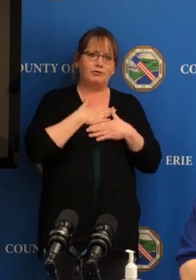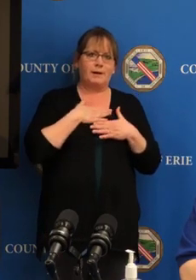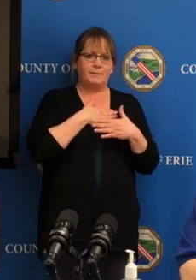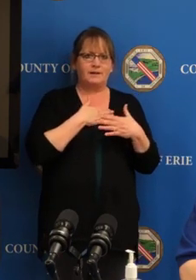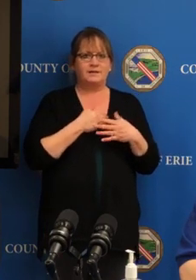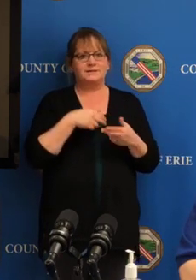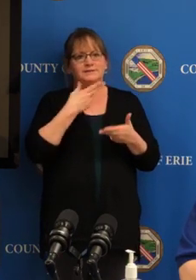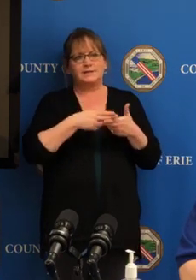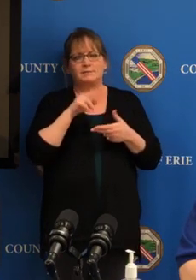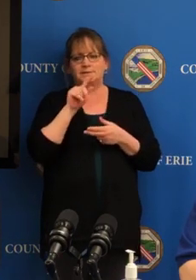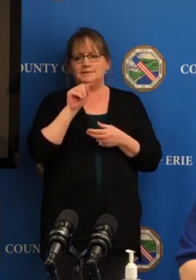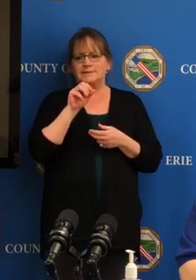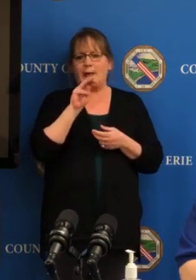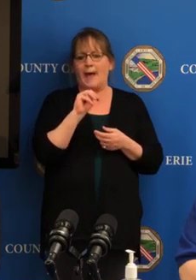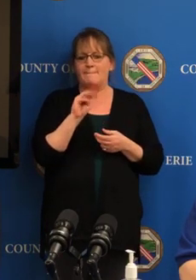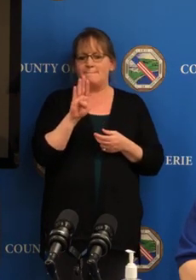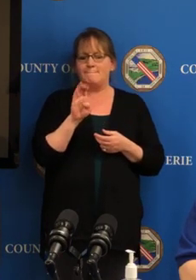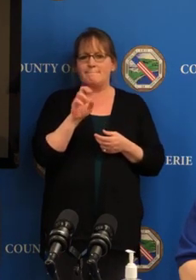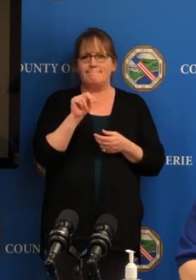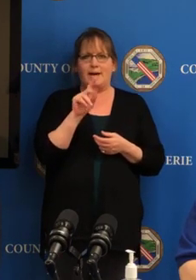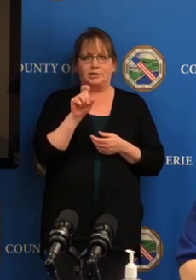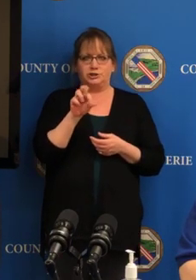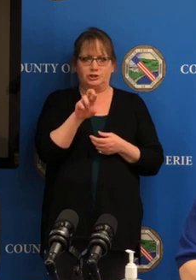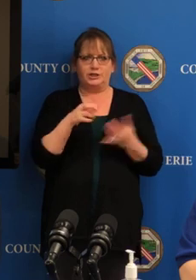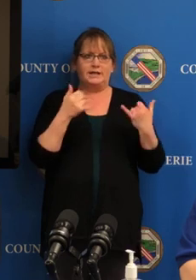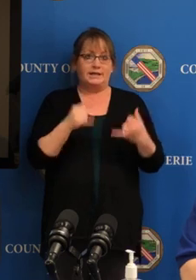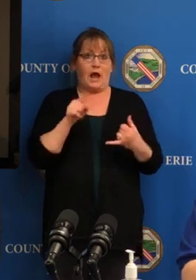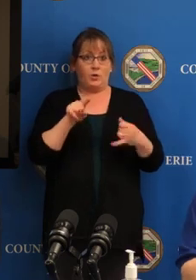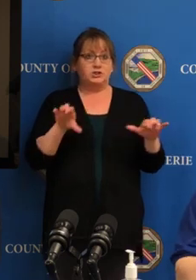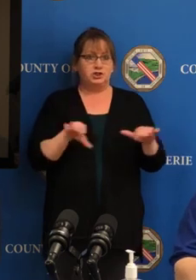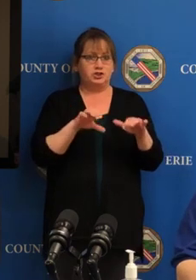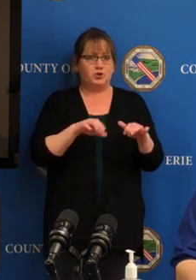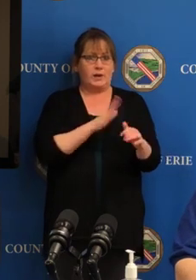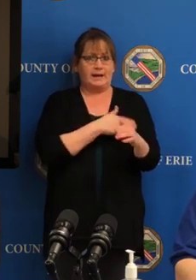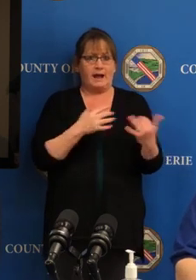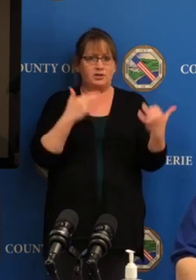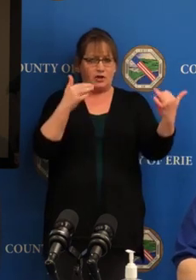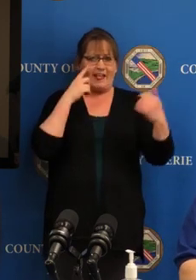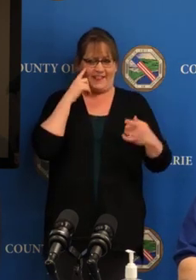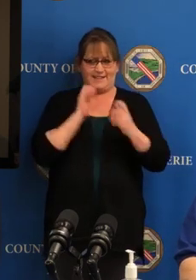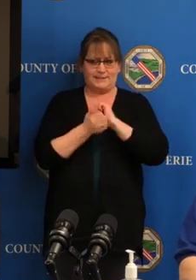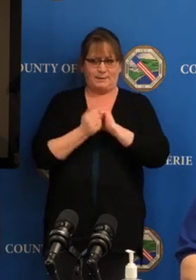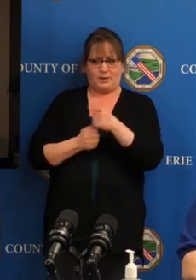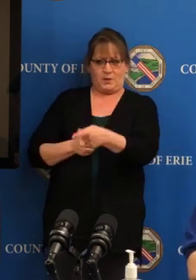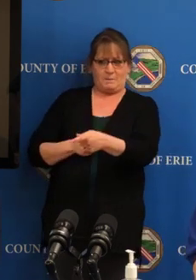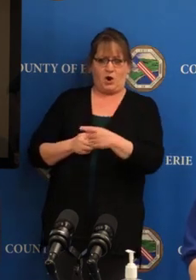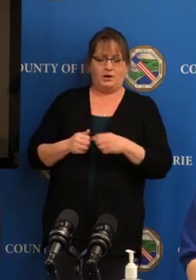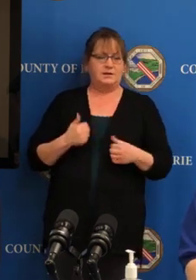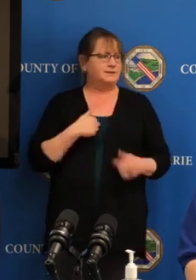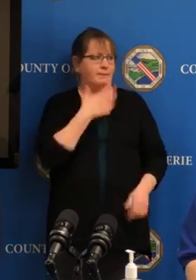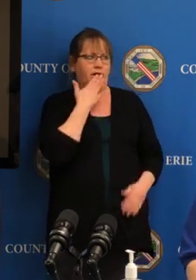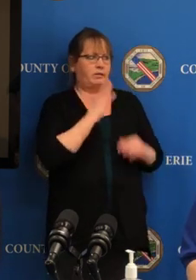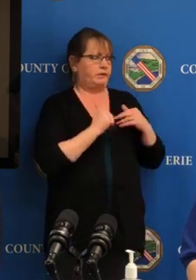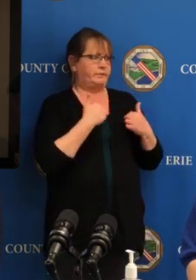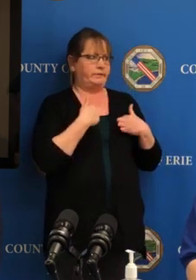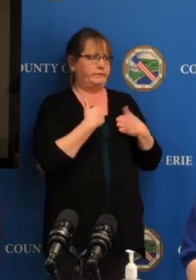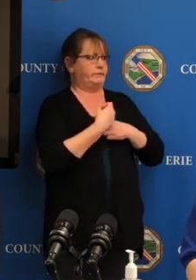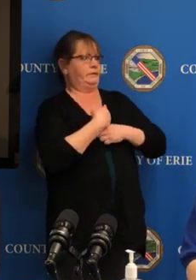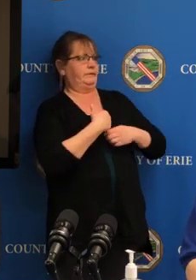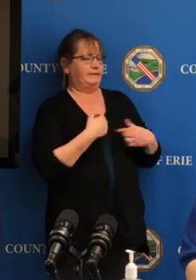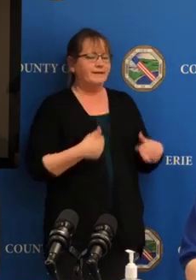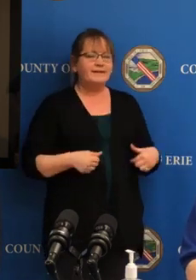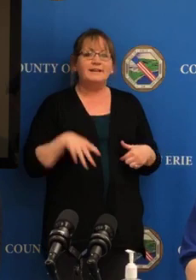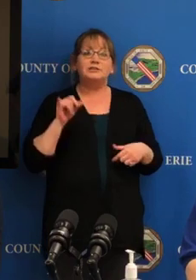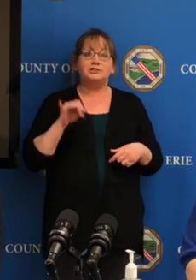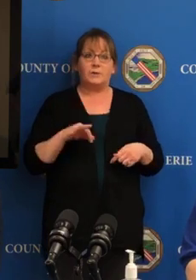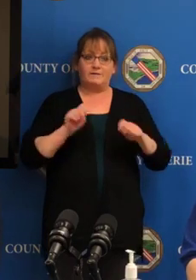name is Tom Bender. He now is doing concerts. I think he's in competition with Mark, but I'm not sure. He's better than me. Yeah. And so if